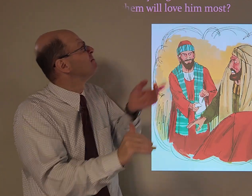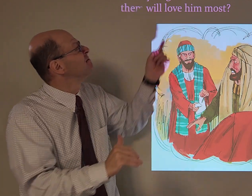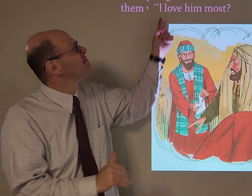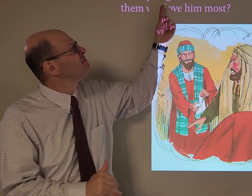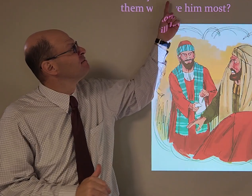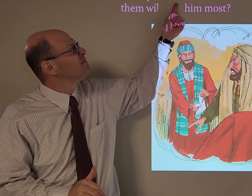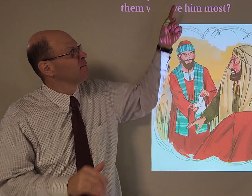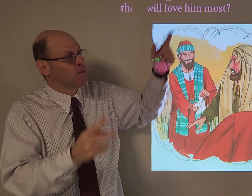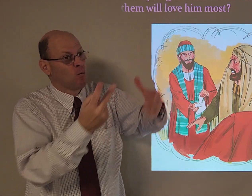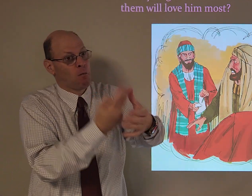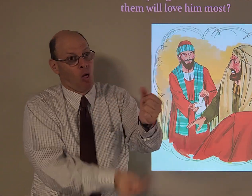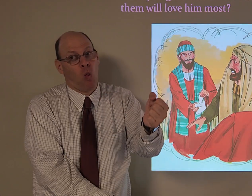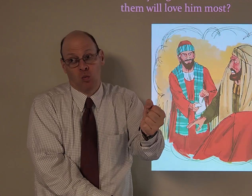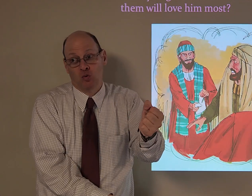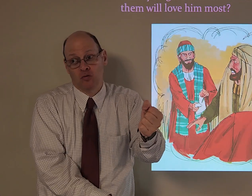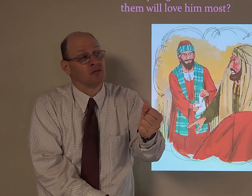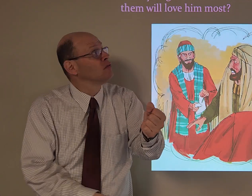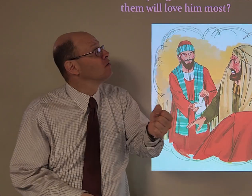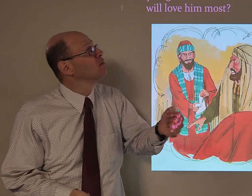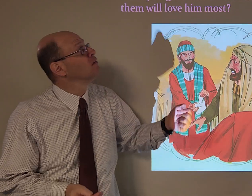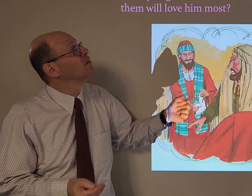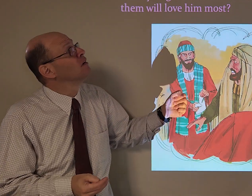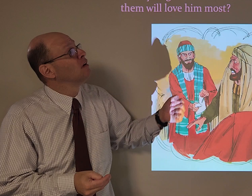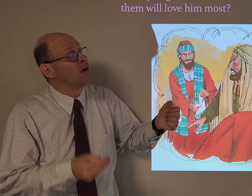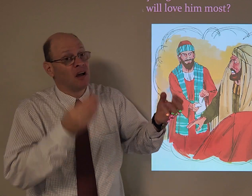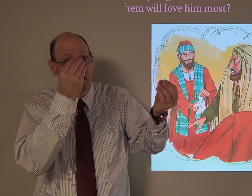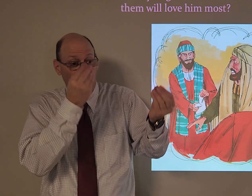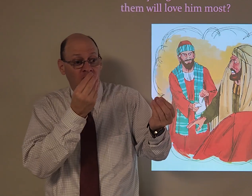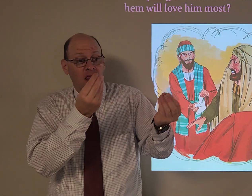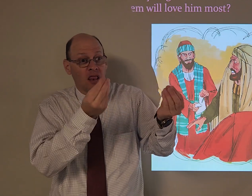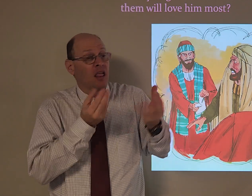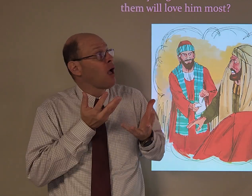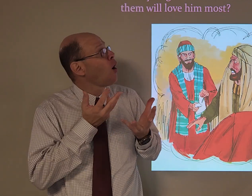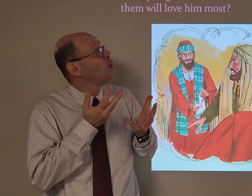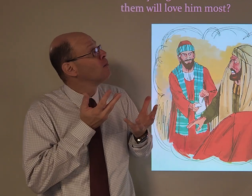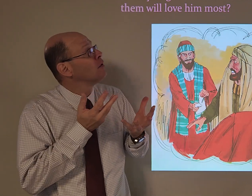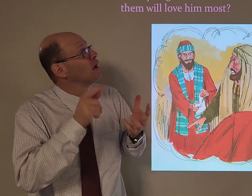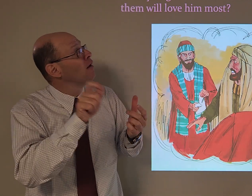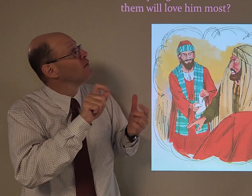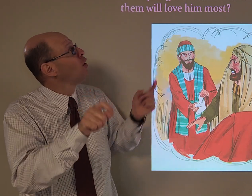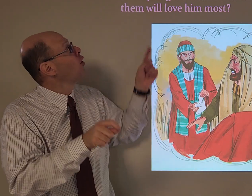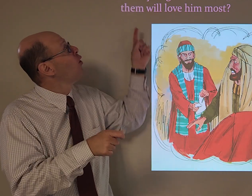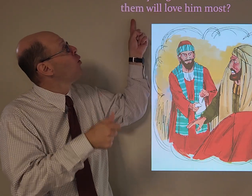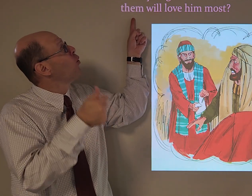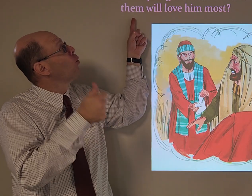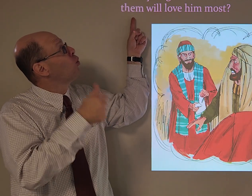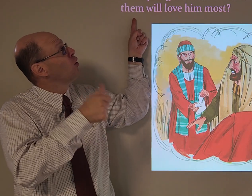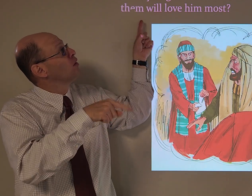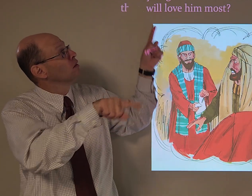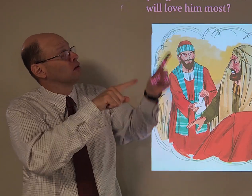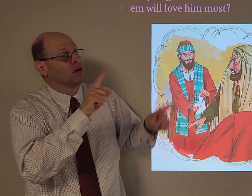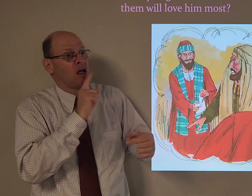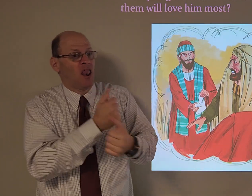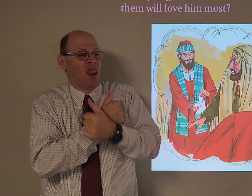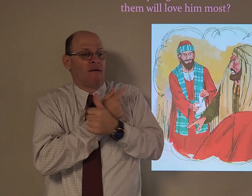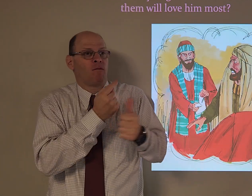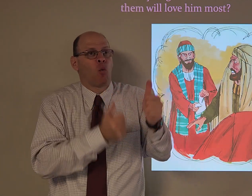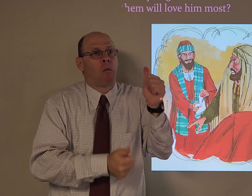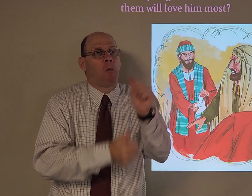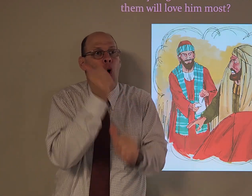Now, here's a question Jesus asked the Pharisee. Tell me, therefore,